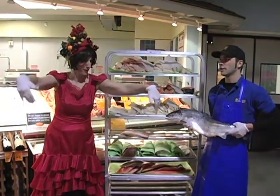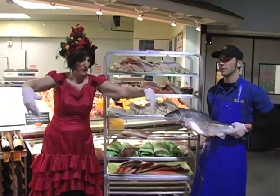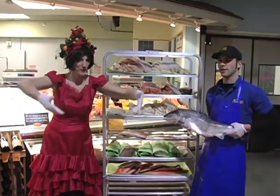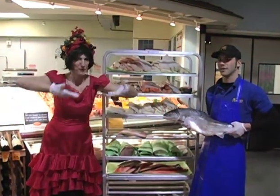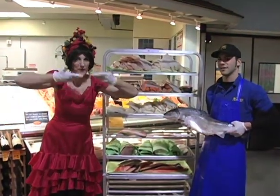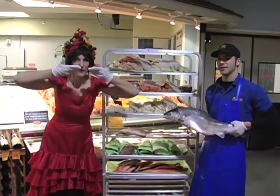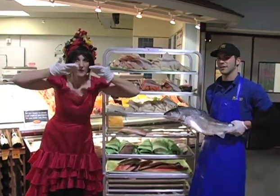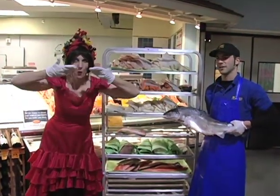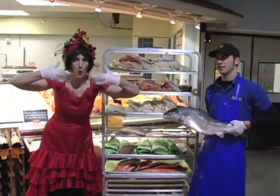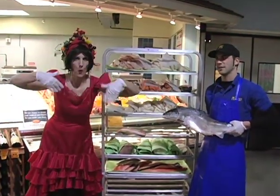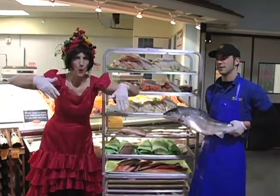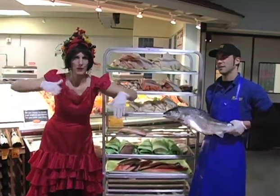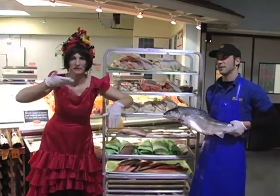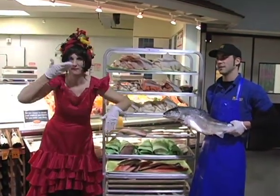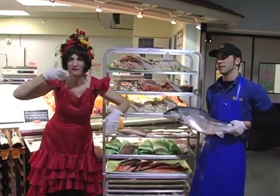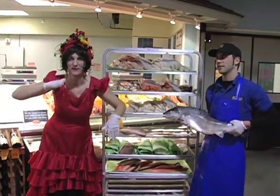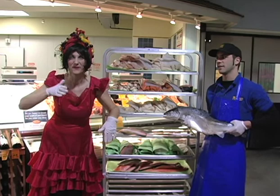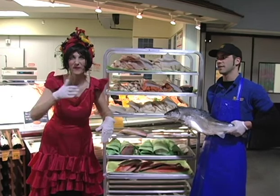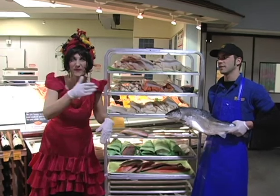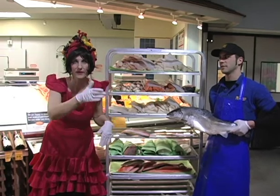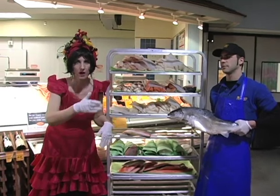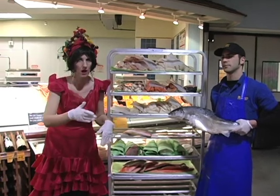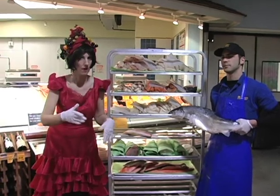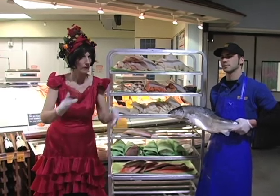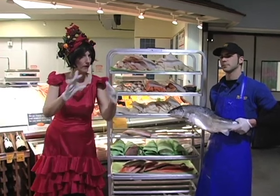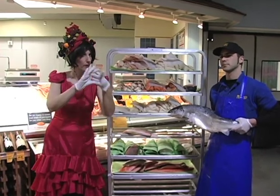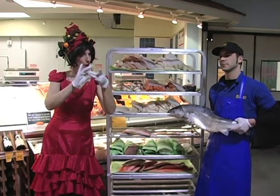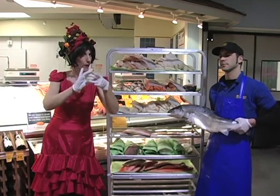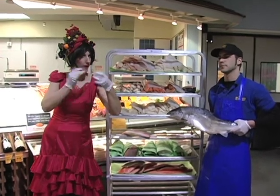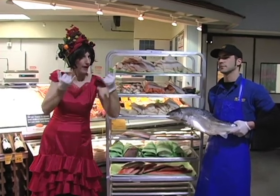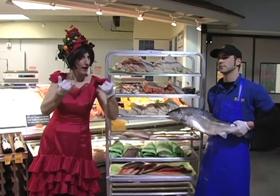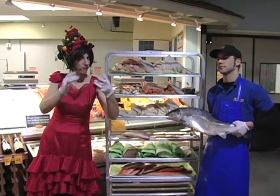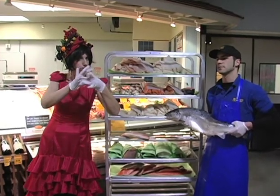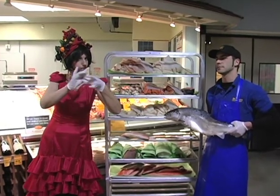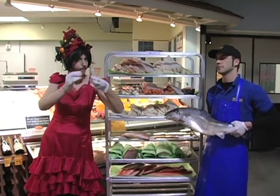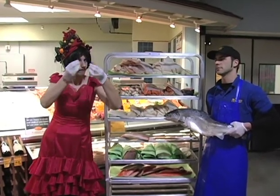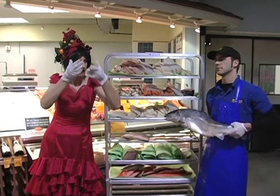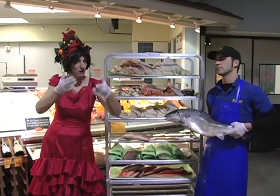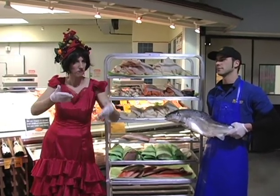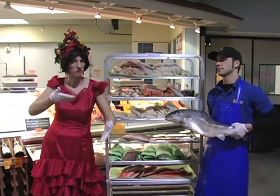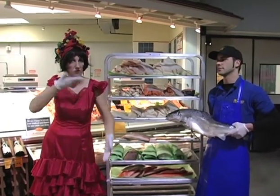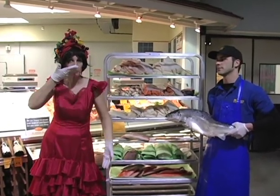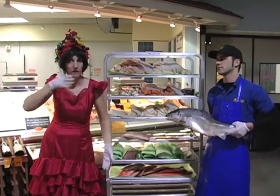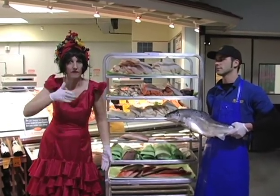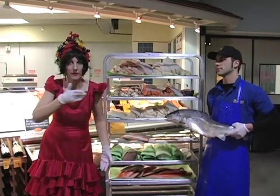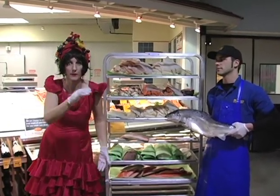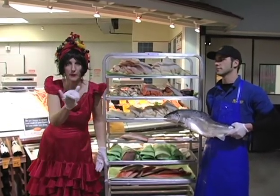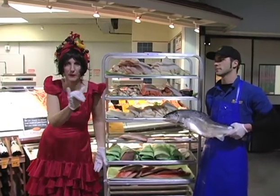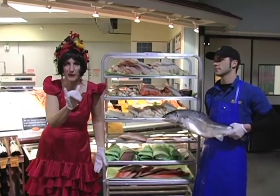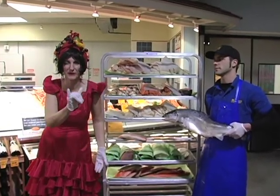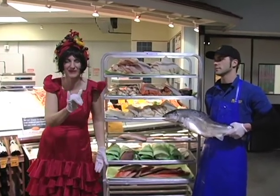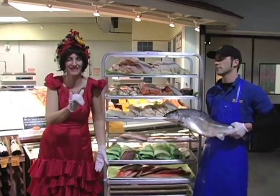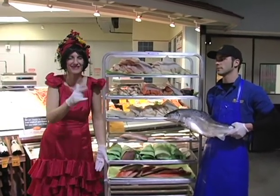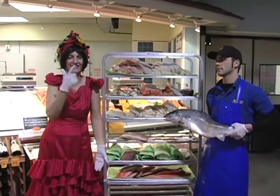wow. Oh, I smell a fish. Oh, and we have a story now I want to tell you about smelling a fish